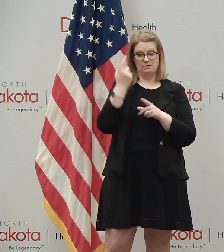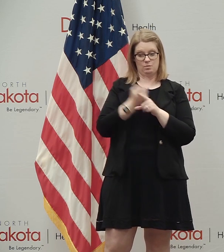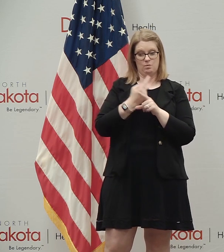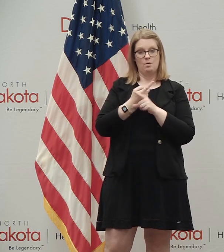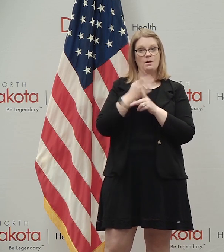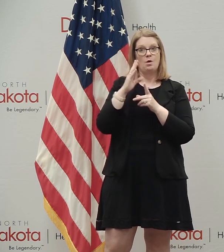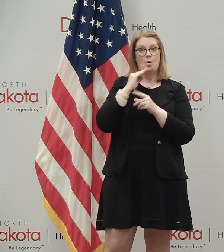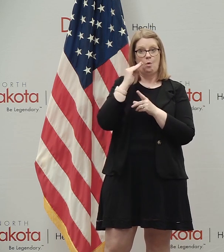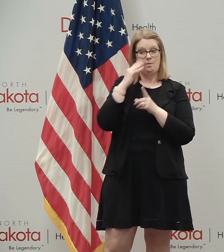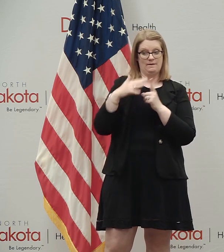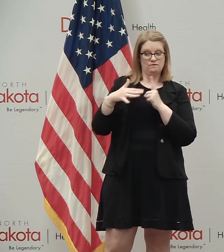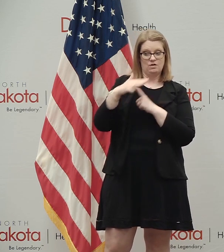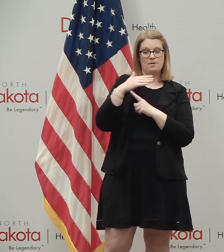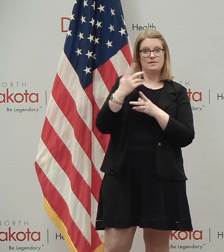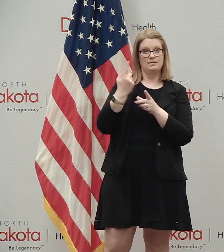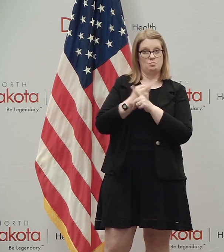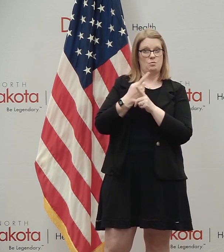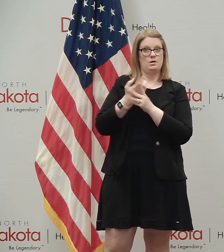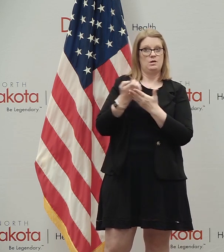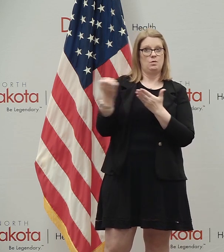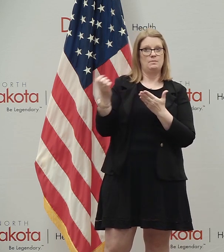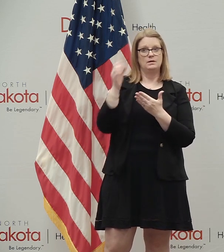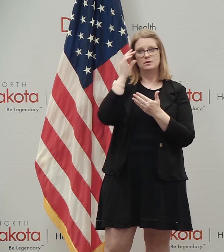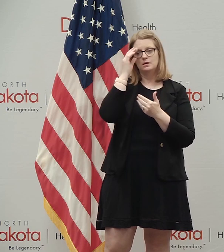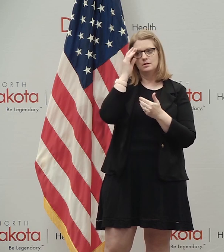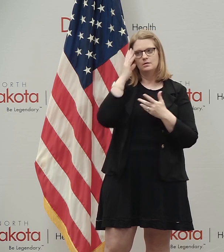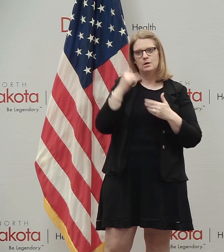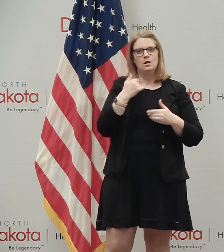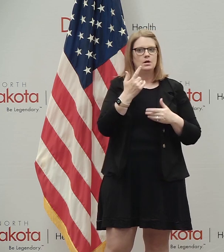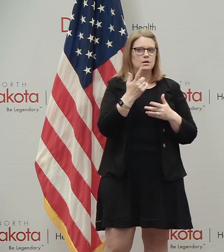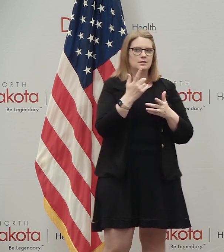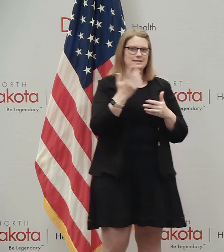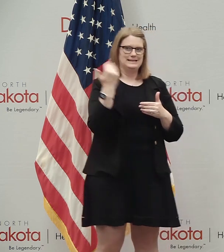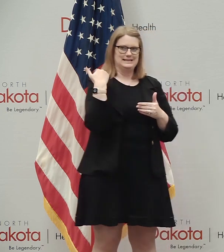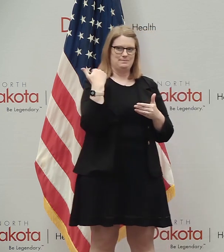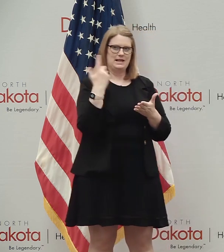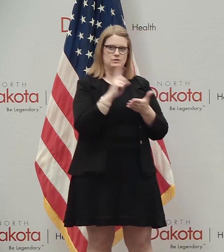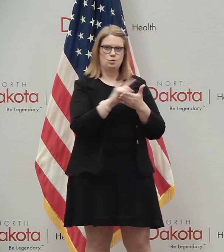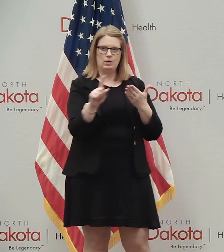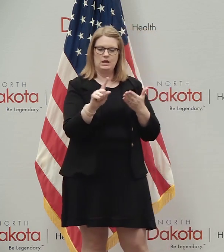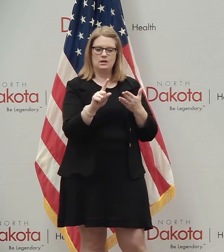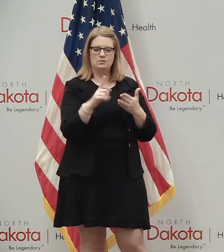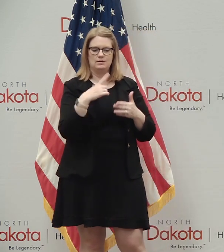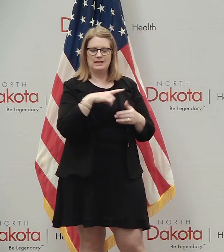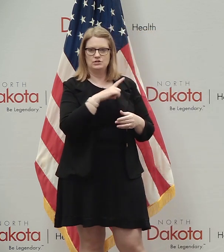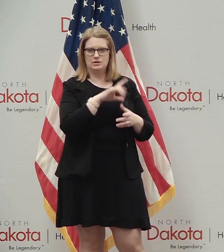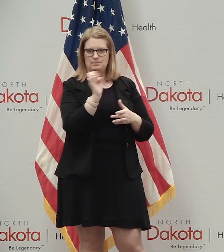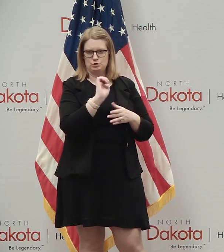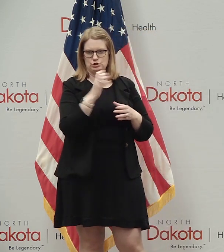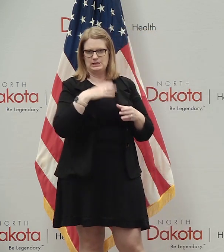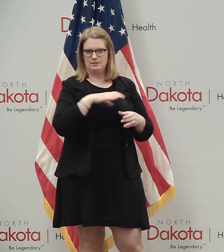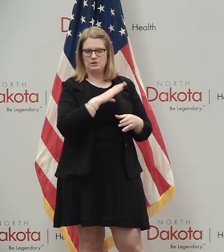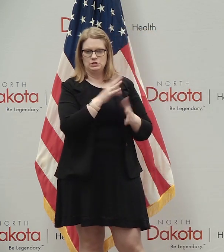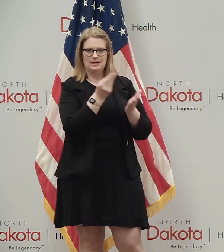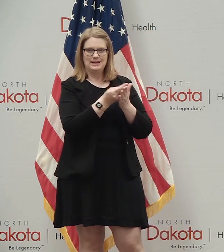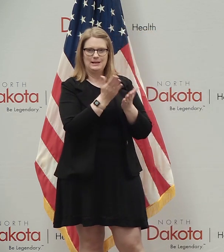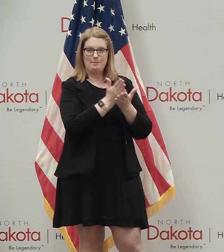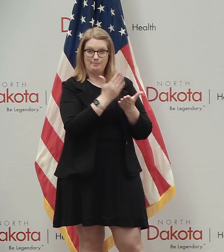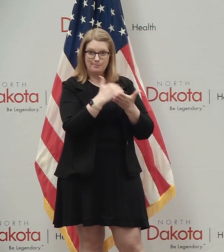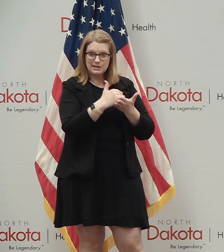the right equipment. And that's, again, one of the things that got passed by the legislature this last week through Emergency Commission and Budget